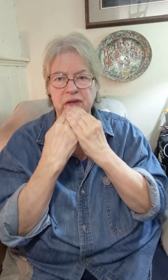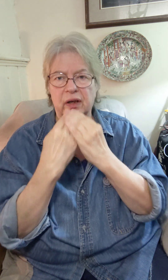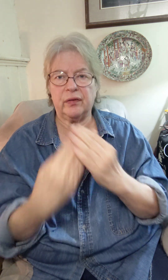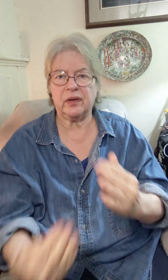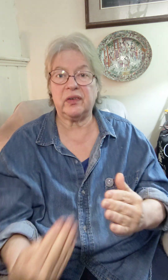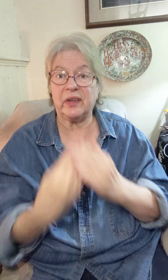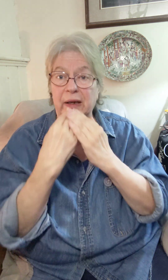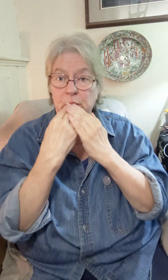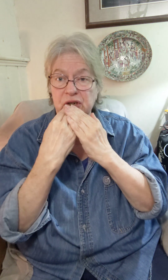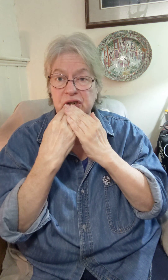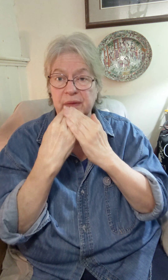yourself. Sandwich.